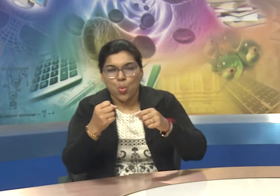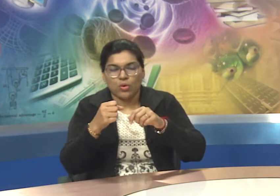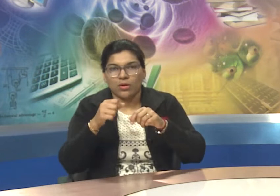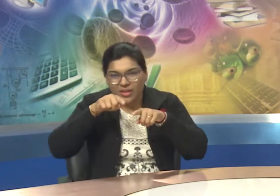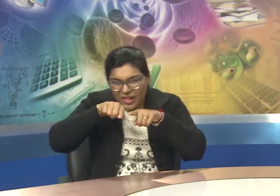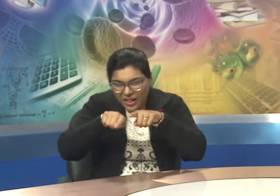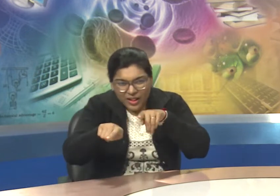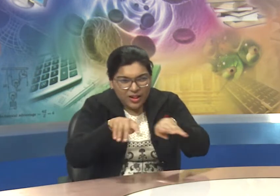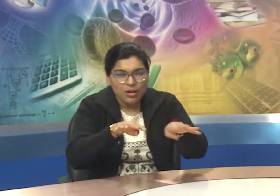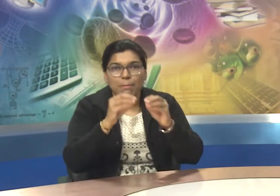These roots